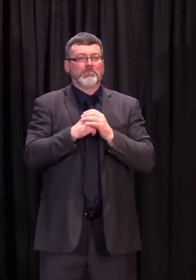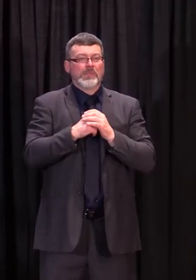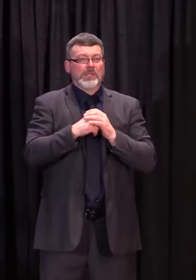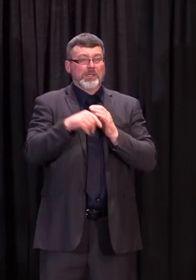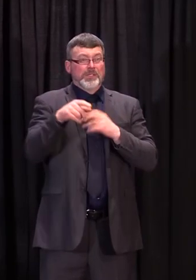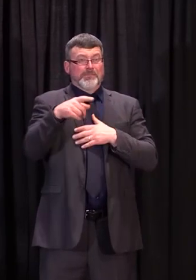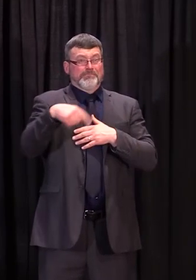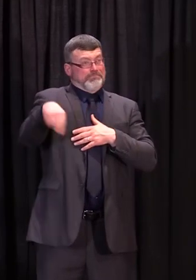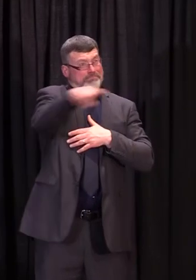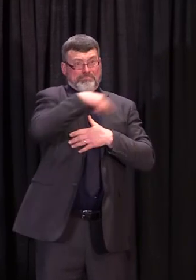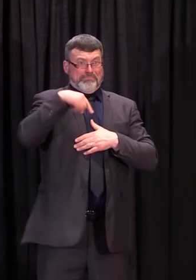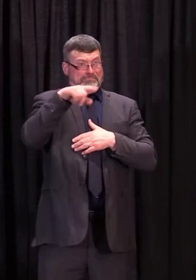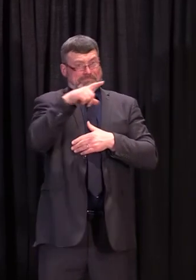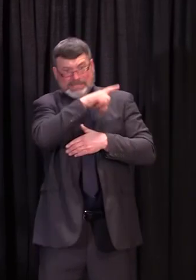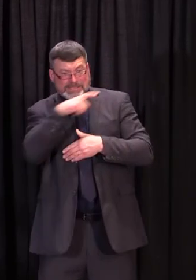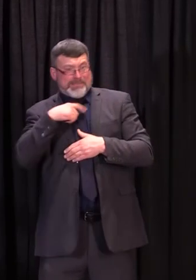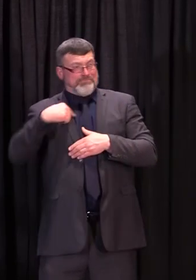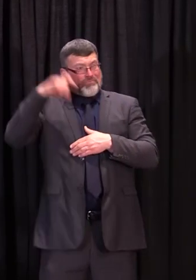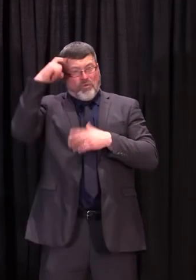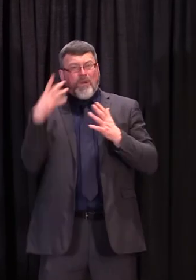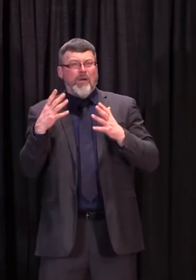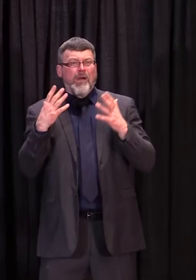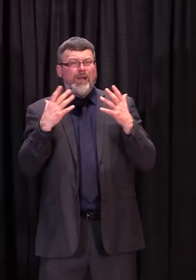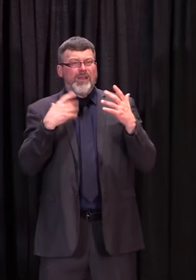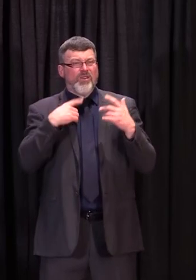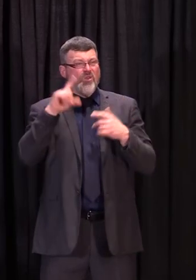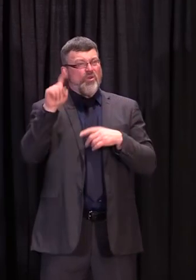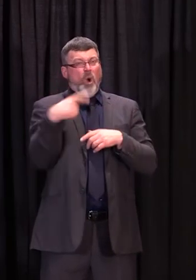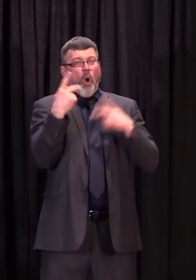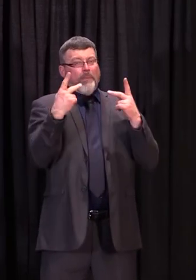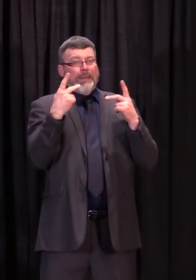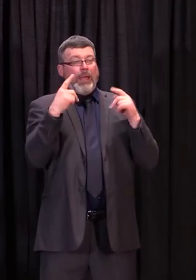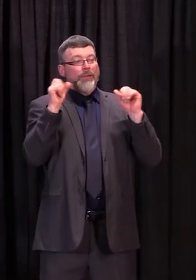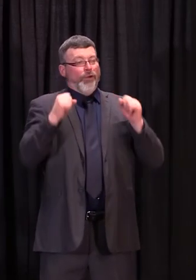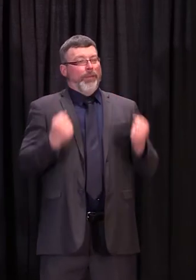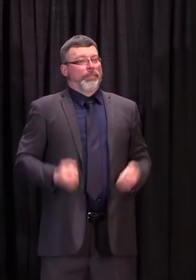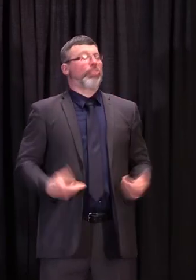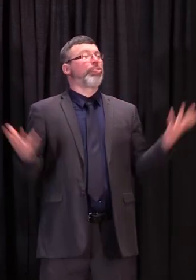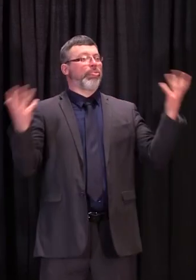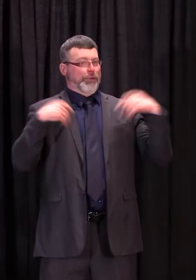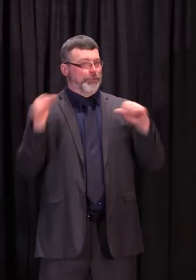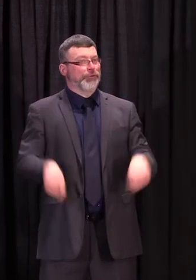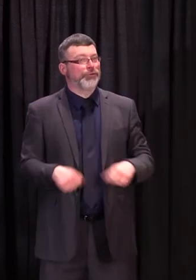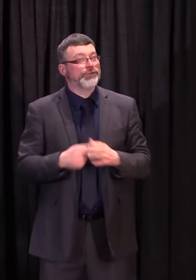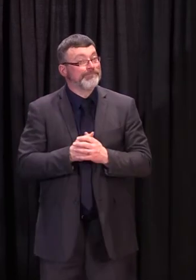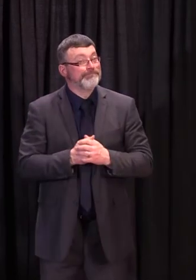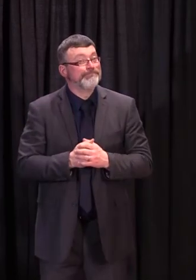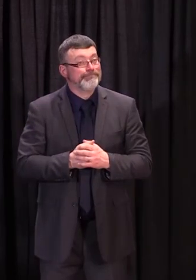This also makes us the only people who could squander it.